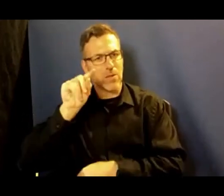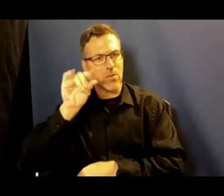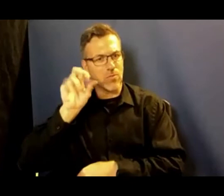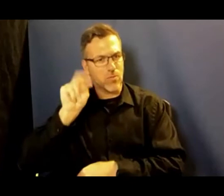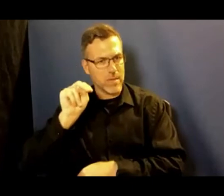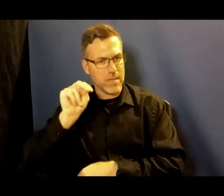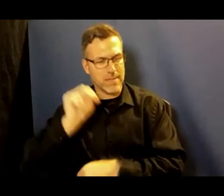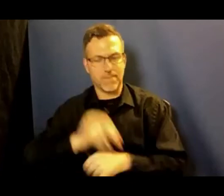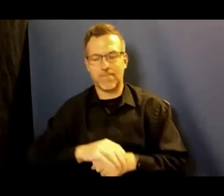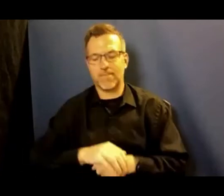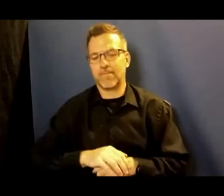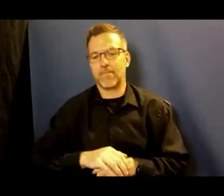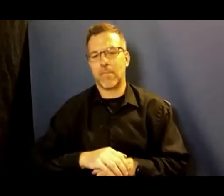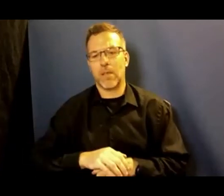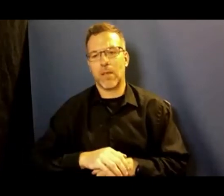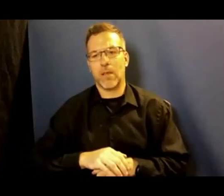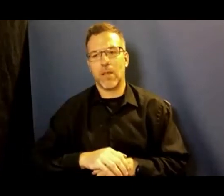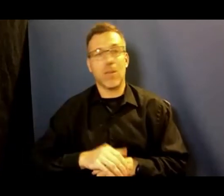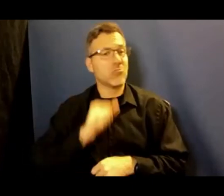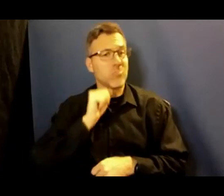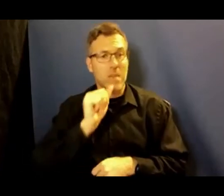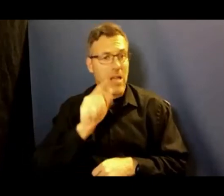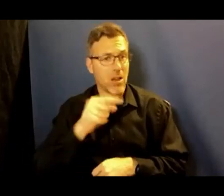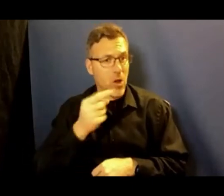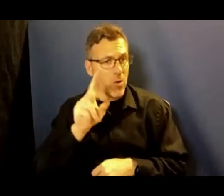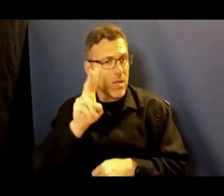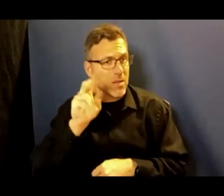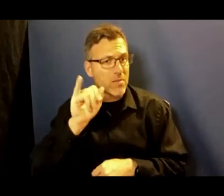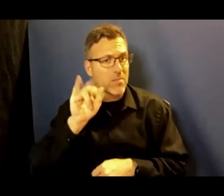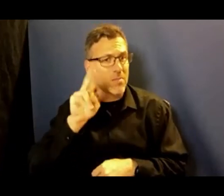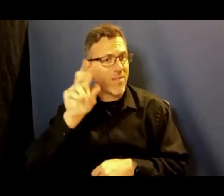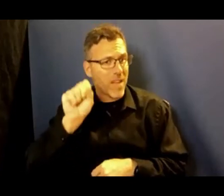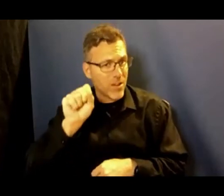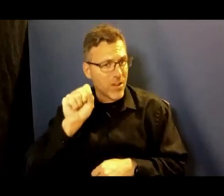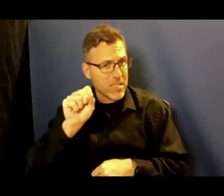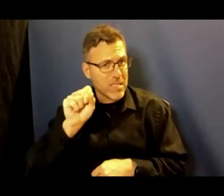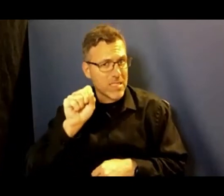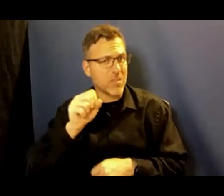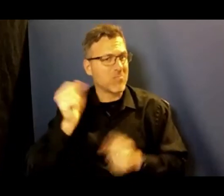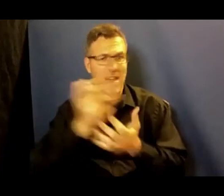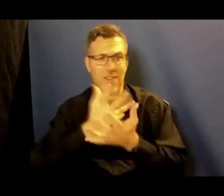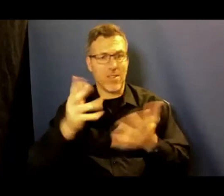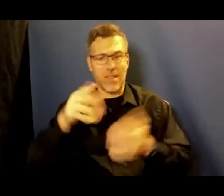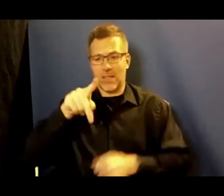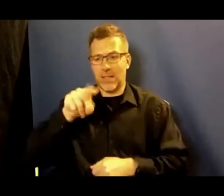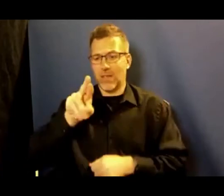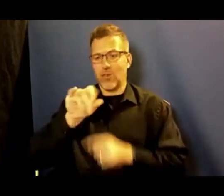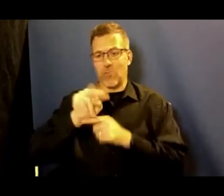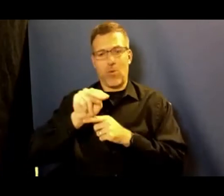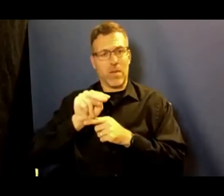This is not just viral protein, this is all protein, everything that we need to survive and for the cell to survive.